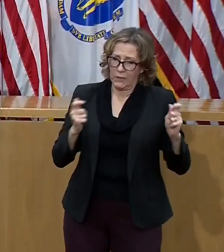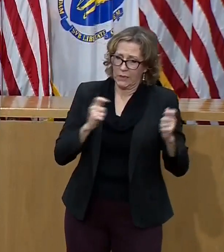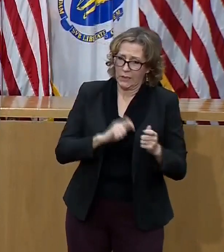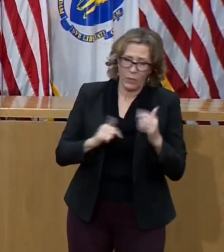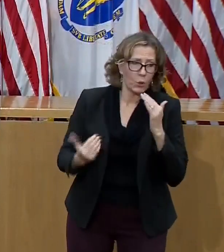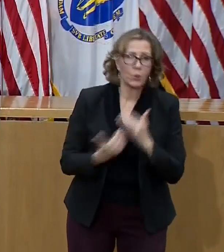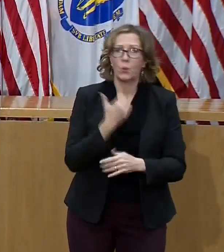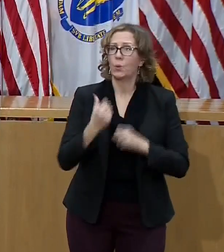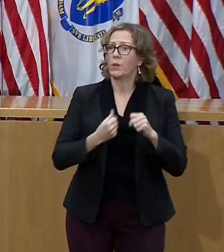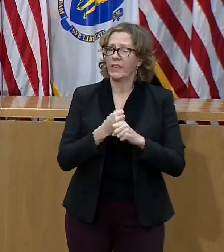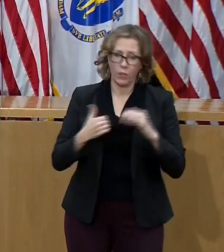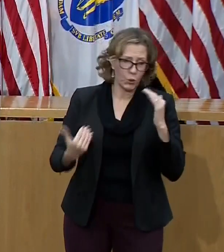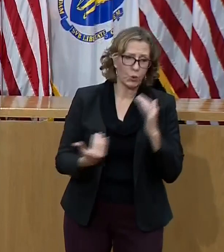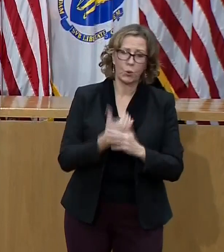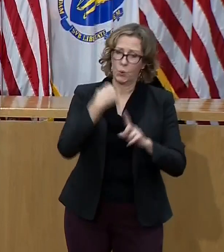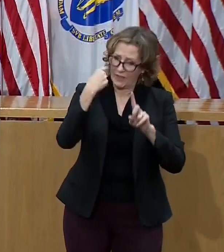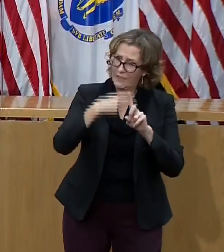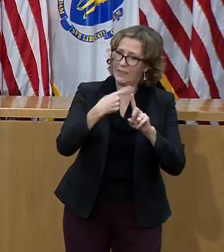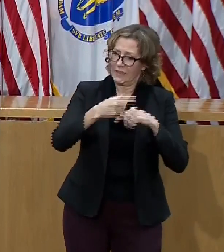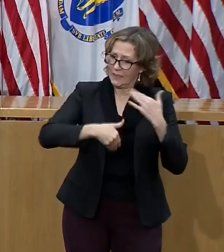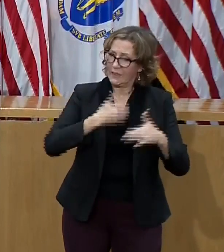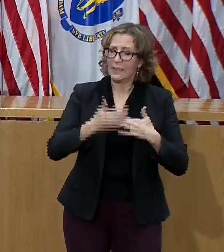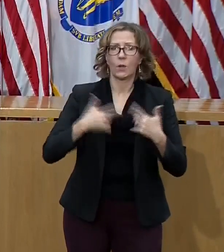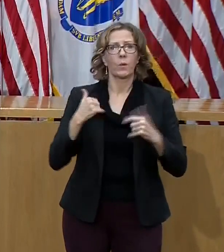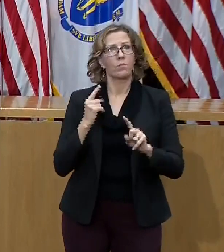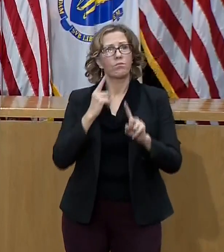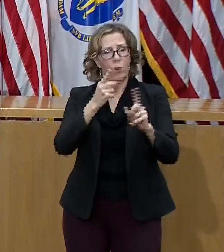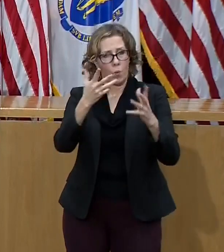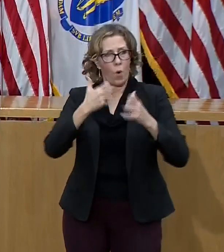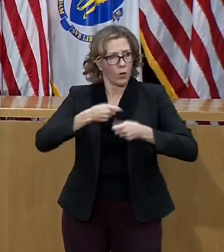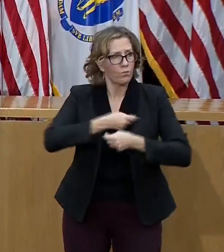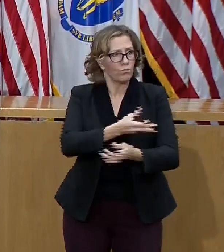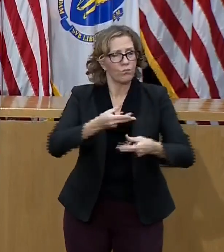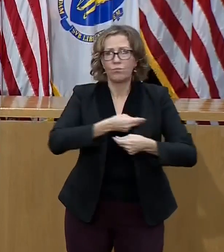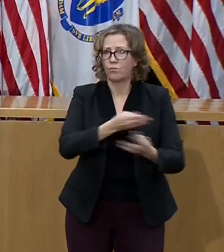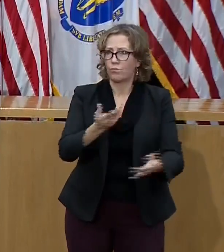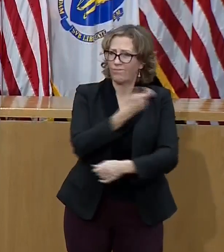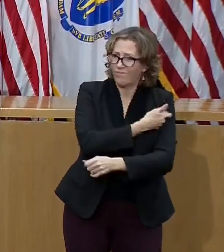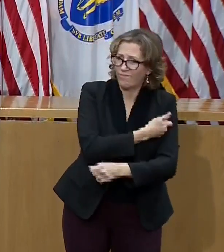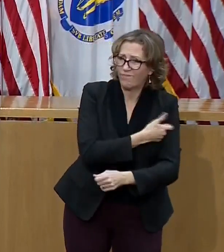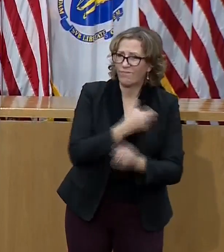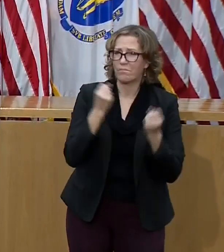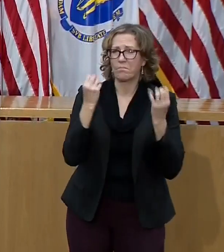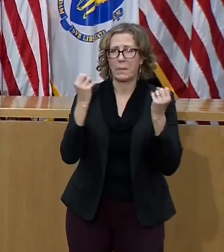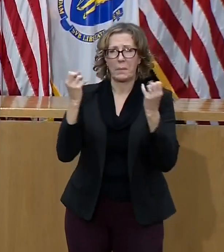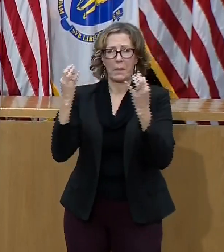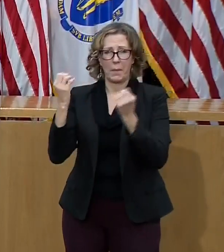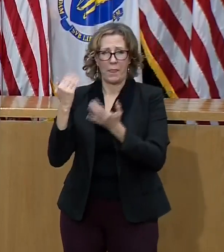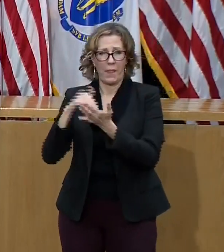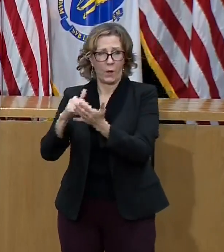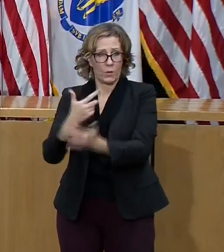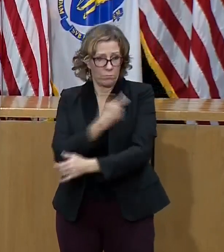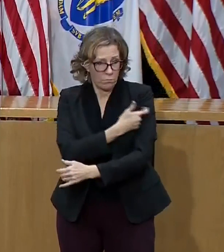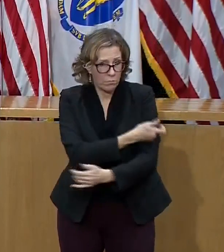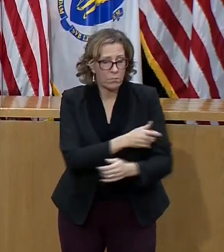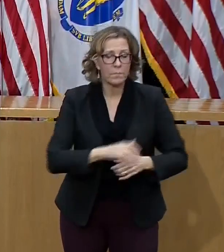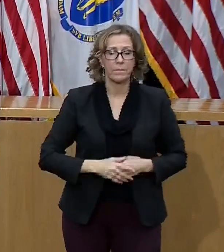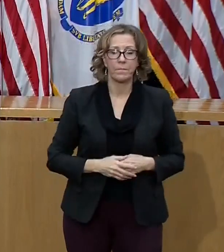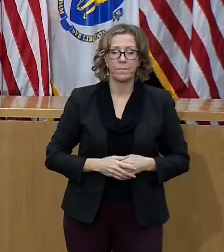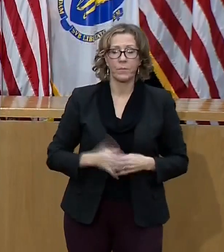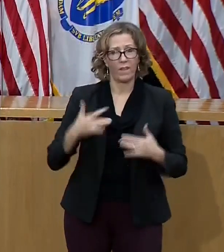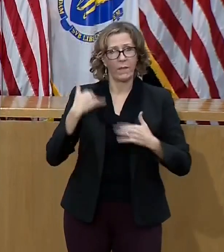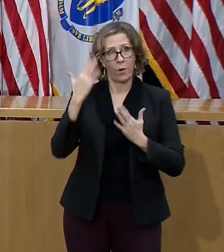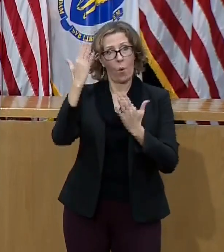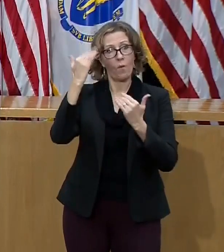and begin to administer thousands of vaccines. Hope is clearly on the horizon as first doses are administered to some of our